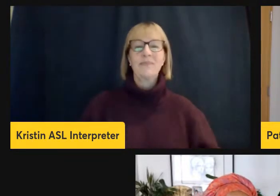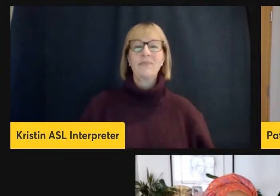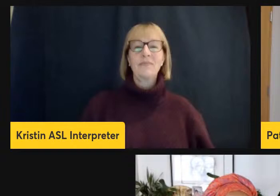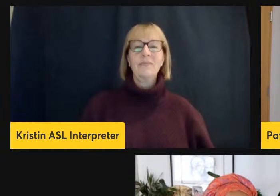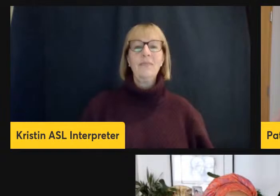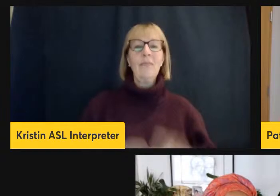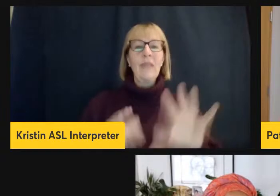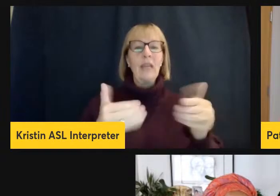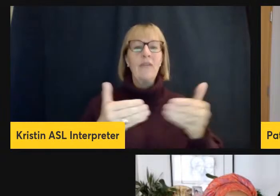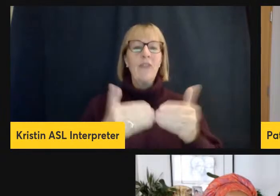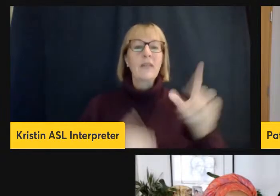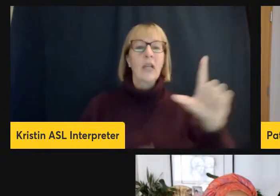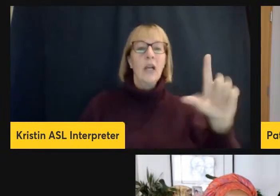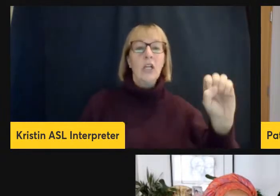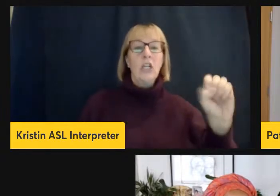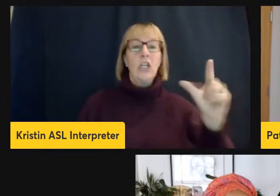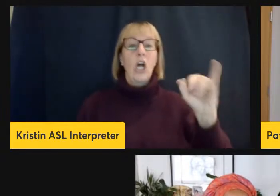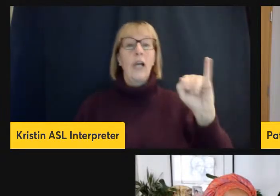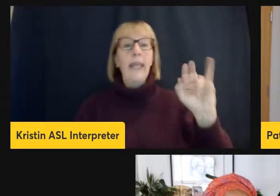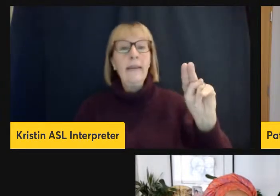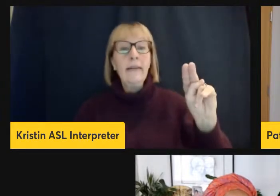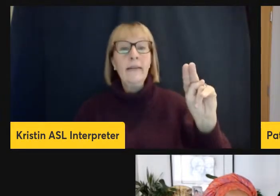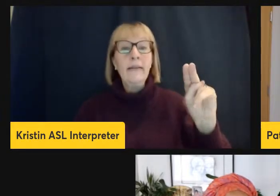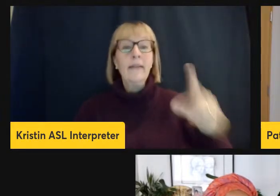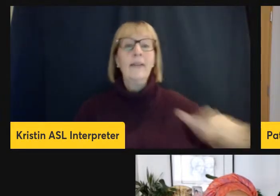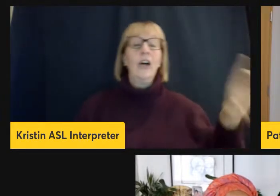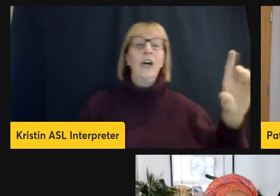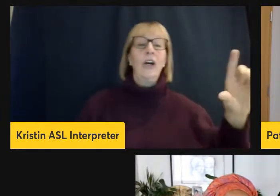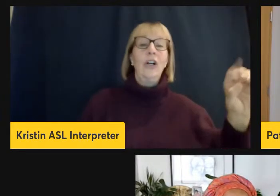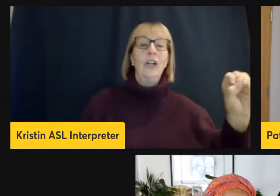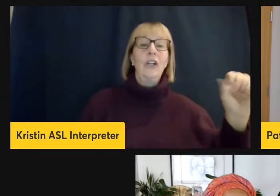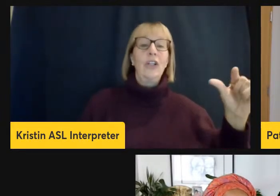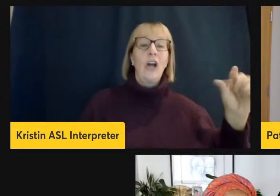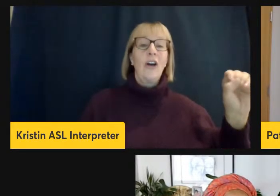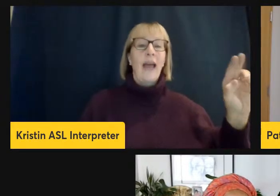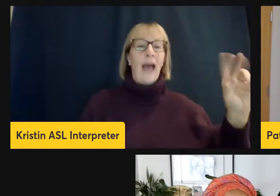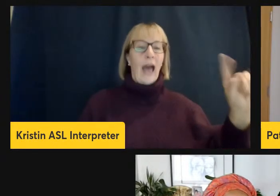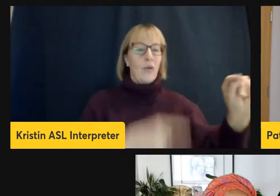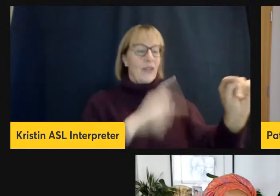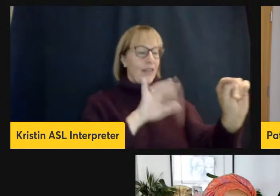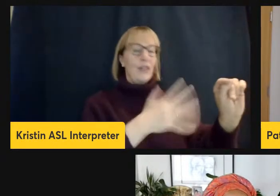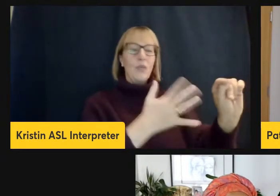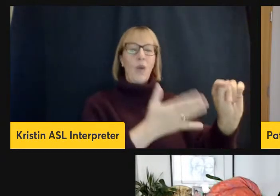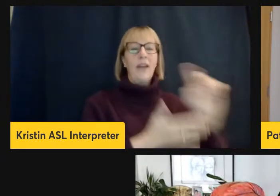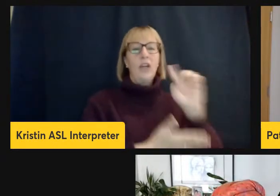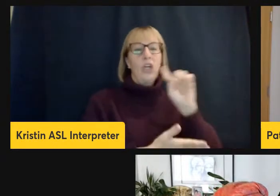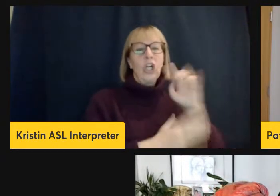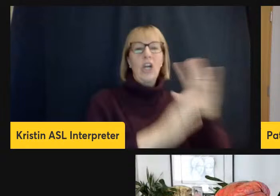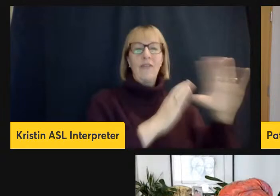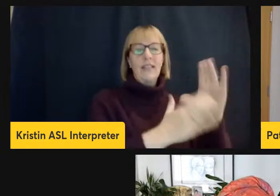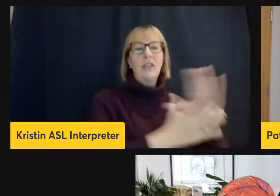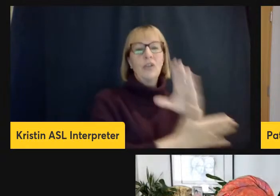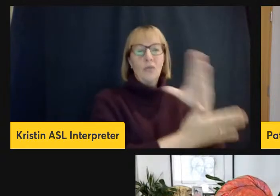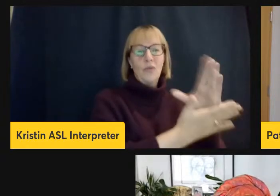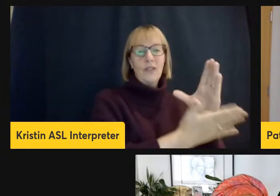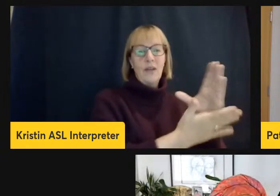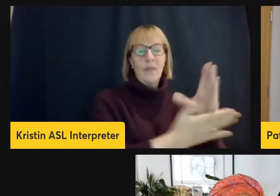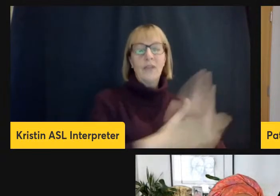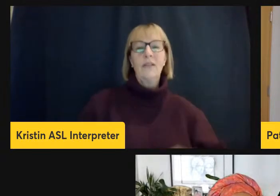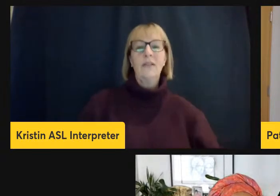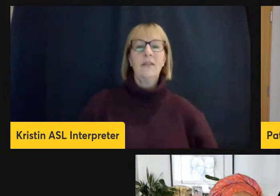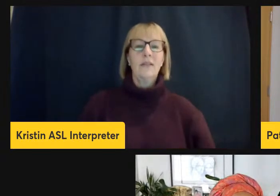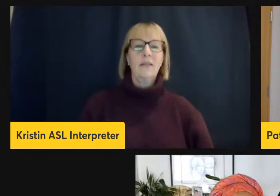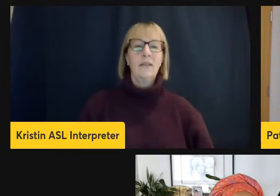some logging in and logging out, so that's why we've stopped her talk. But actually, this first